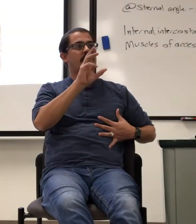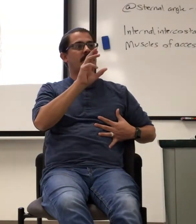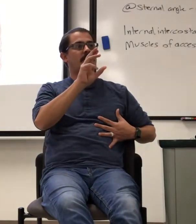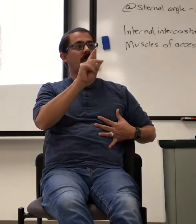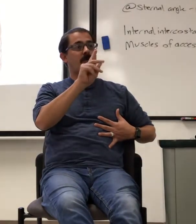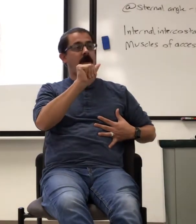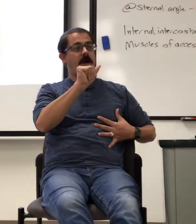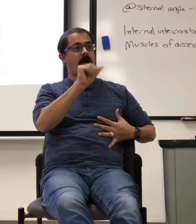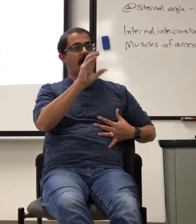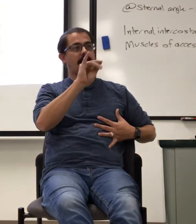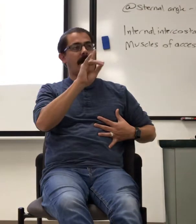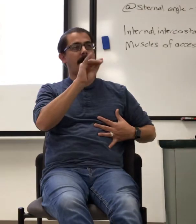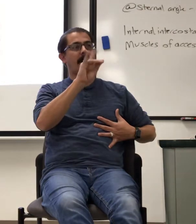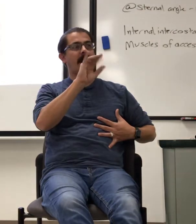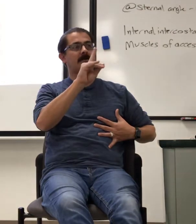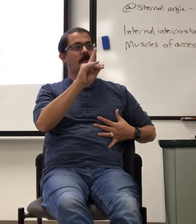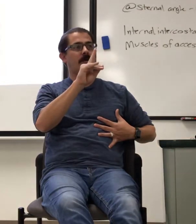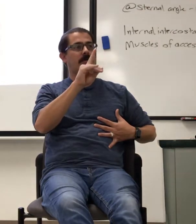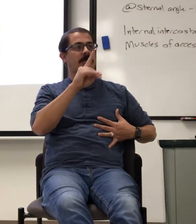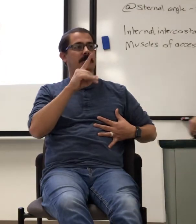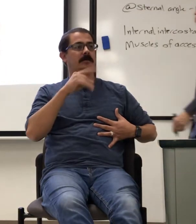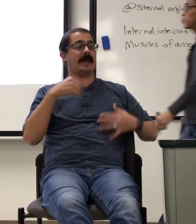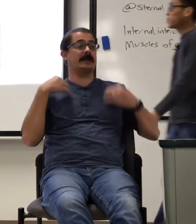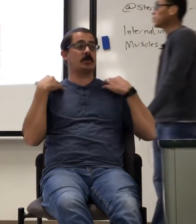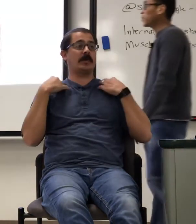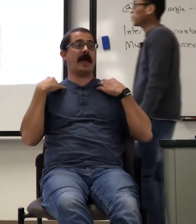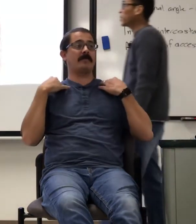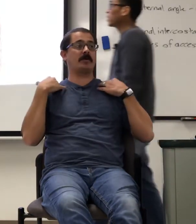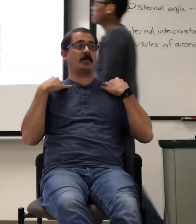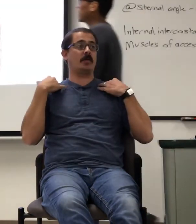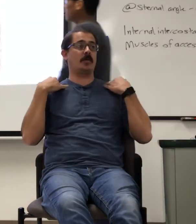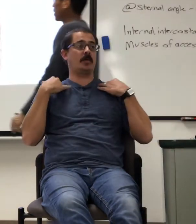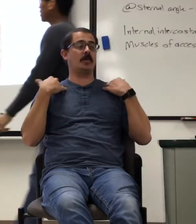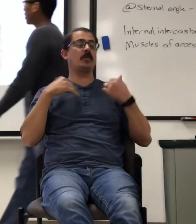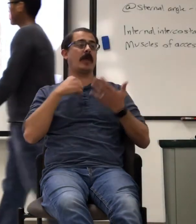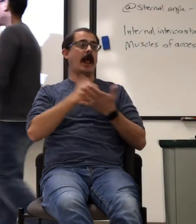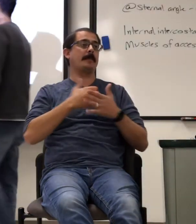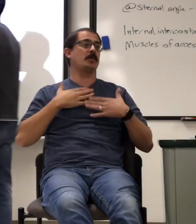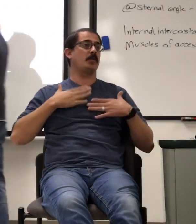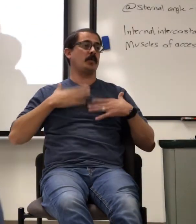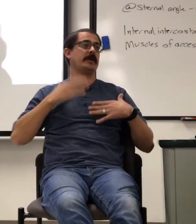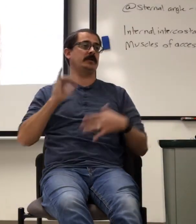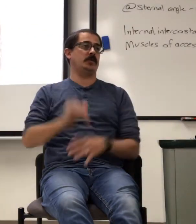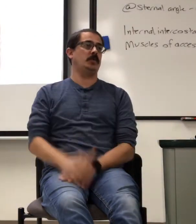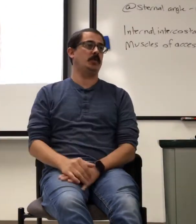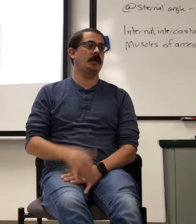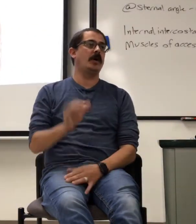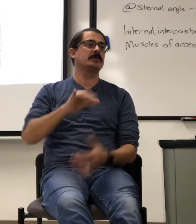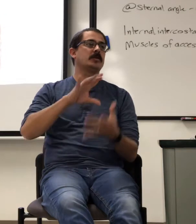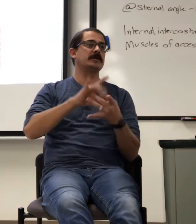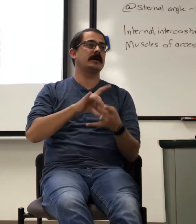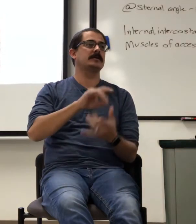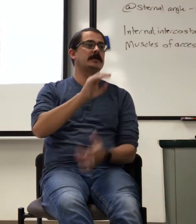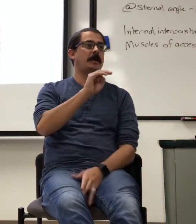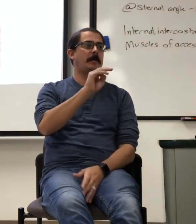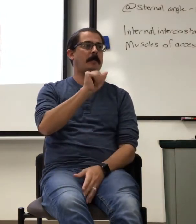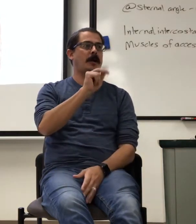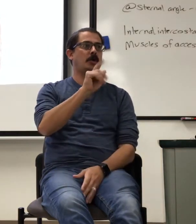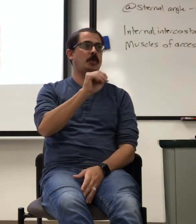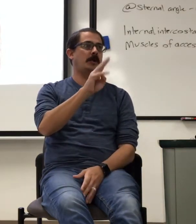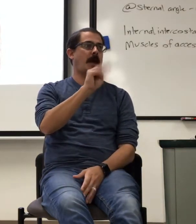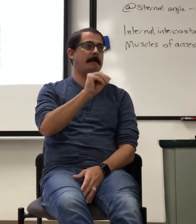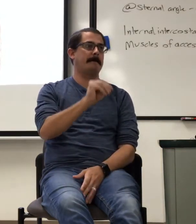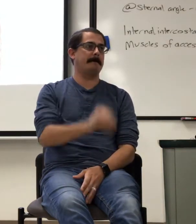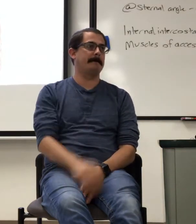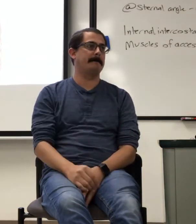Doesn't really attach to ribs, but attaches to the clavicles. That can help you breathe too. And it also attaches to the manubrium. So